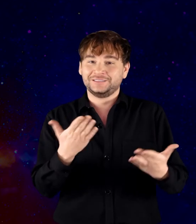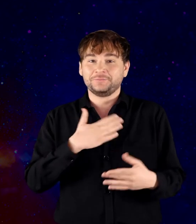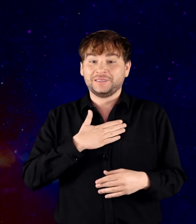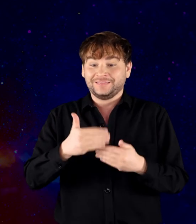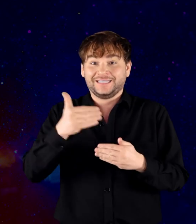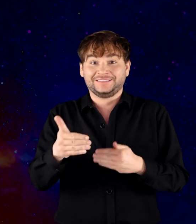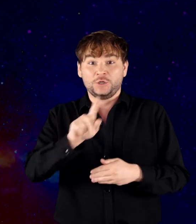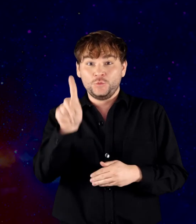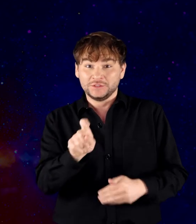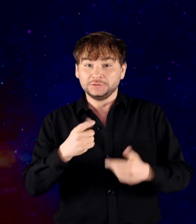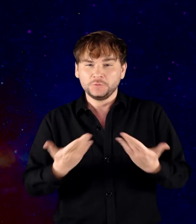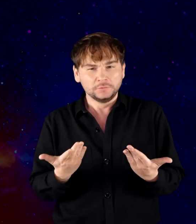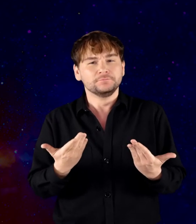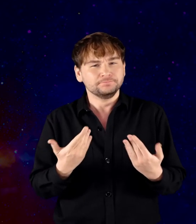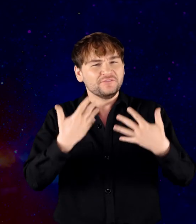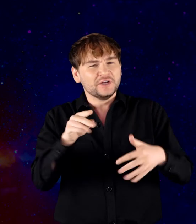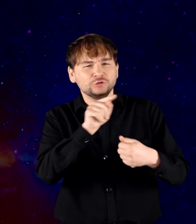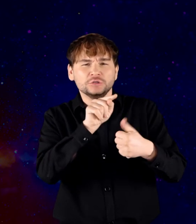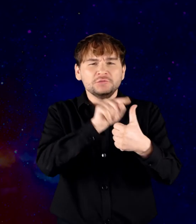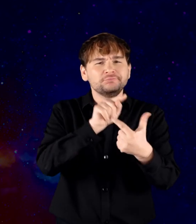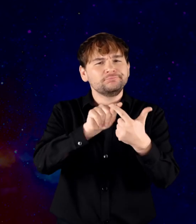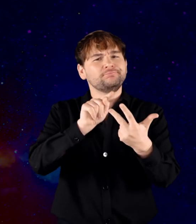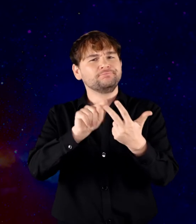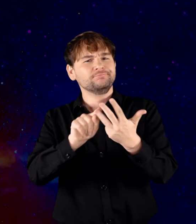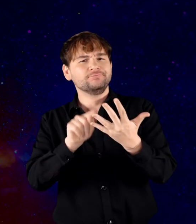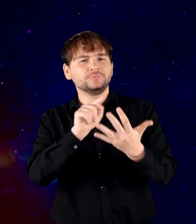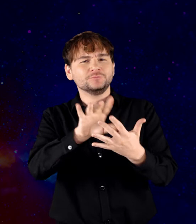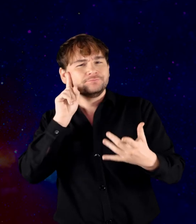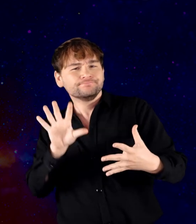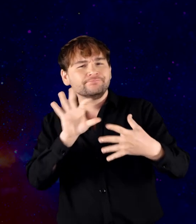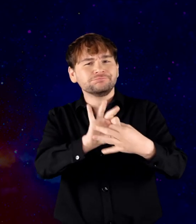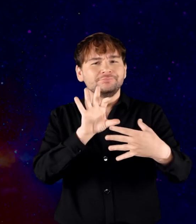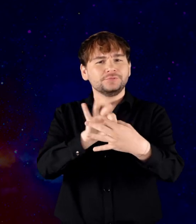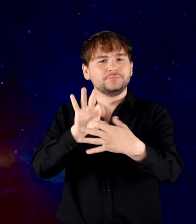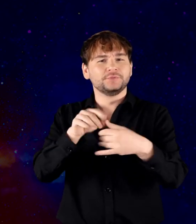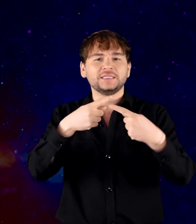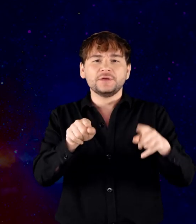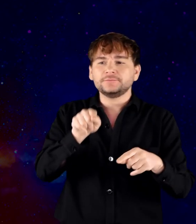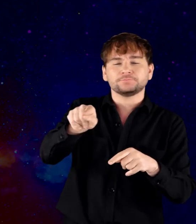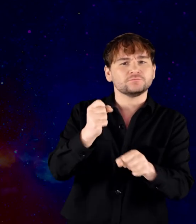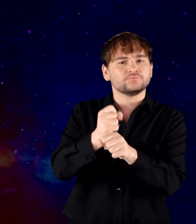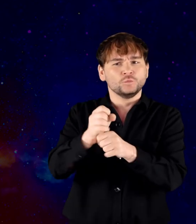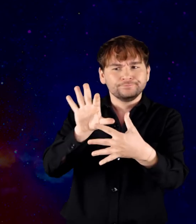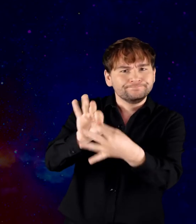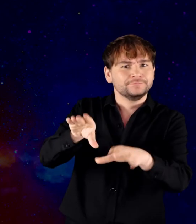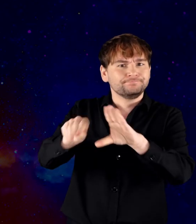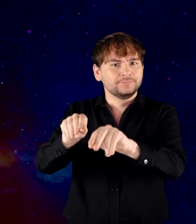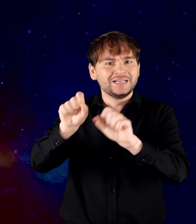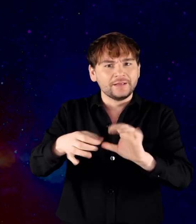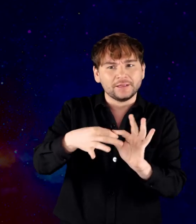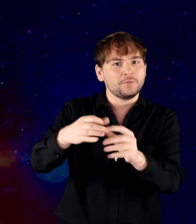clear indications that your approach is also very promising for other applications. What kind of support have you received so